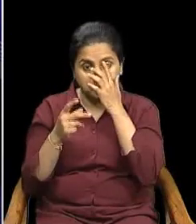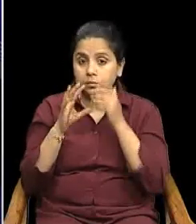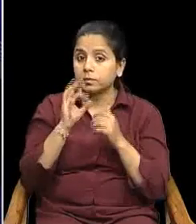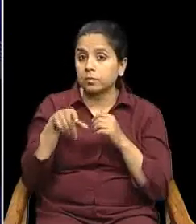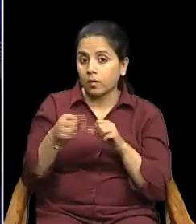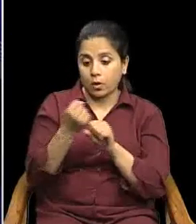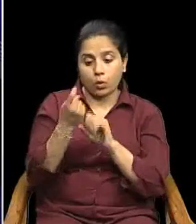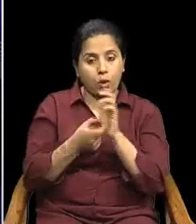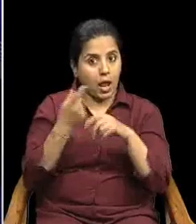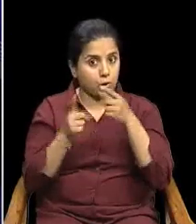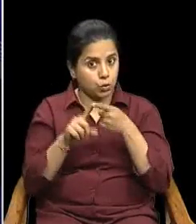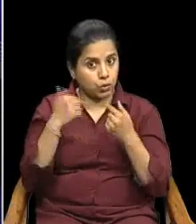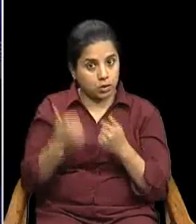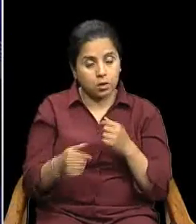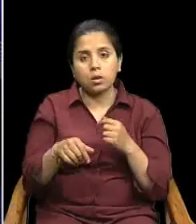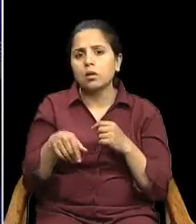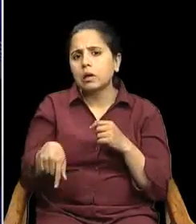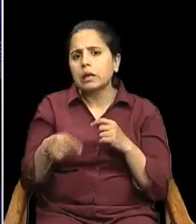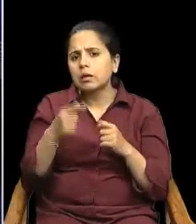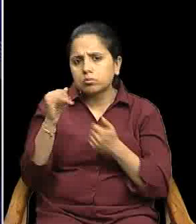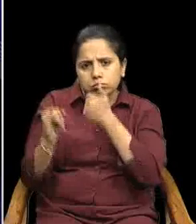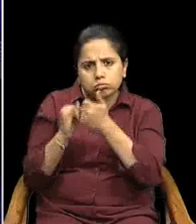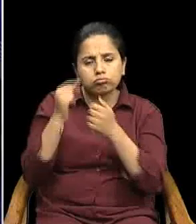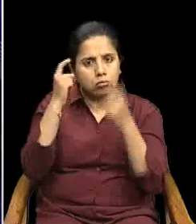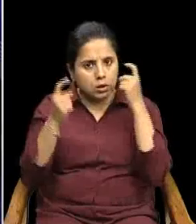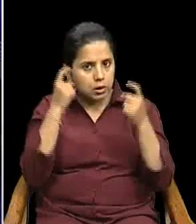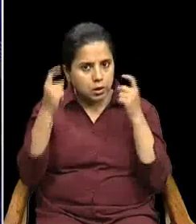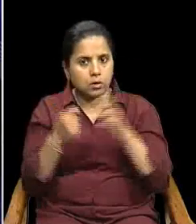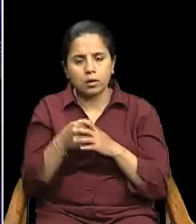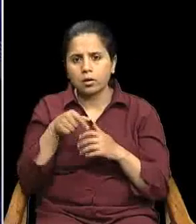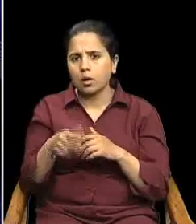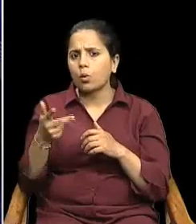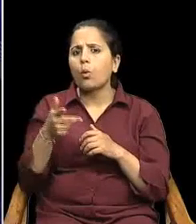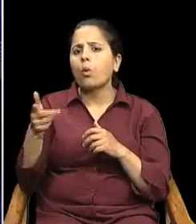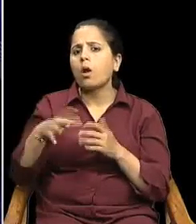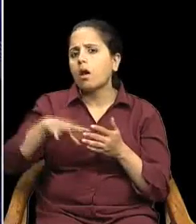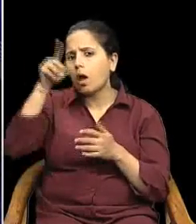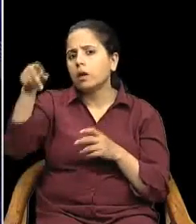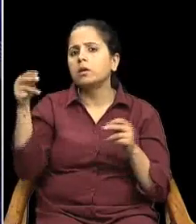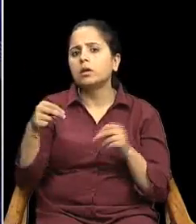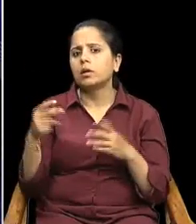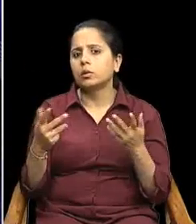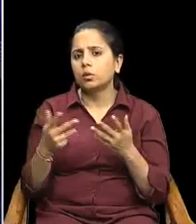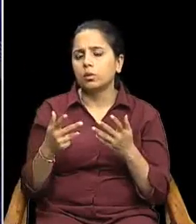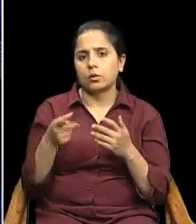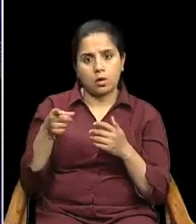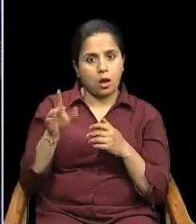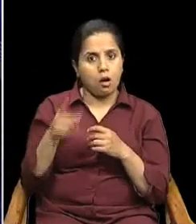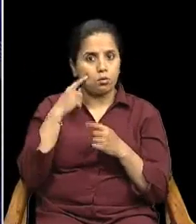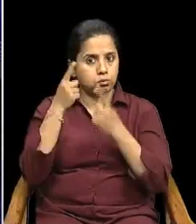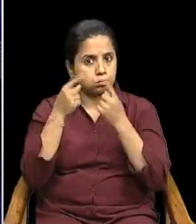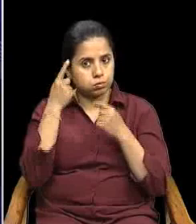graduate attributes, that is the critical thinking. Now, what are the learner needs? Having an